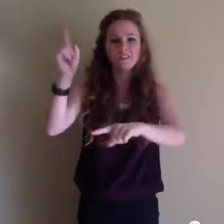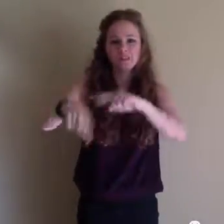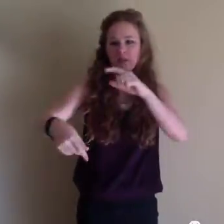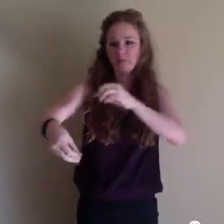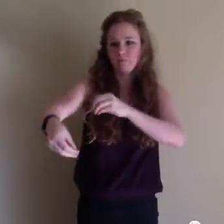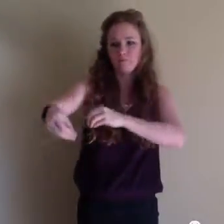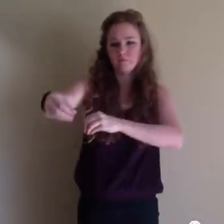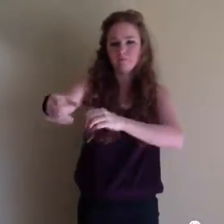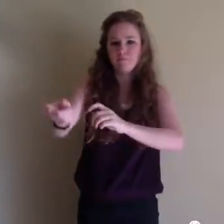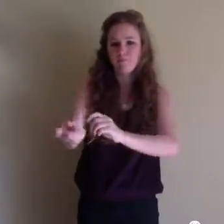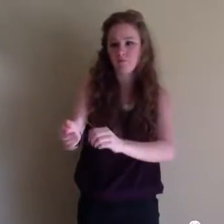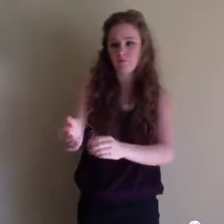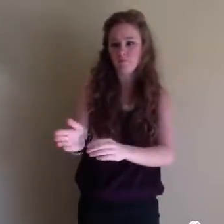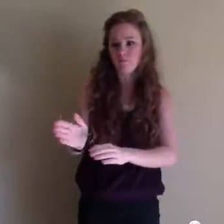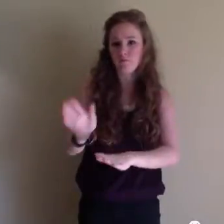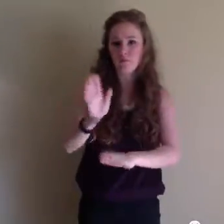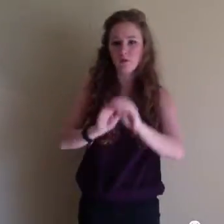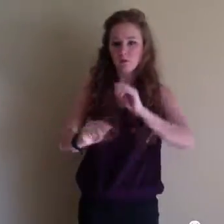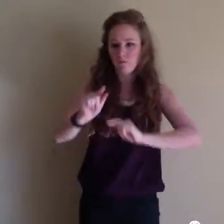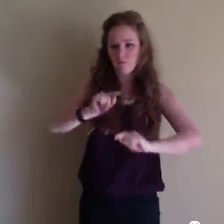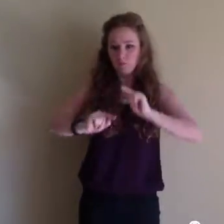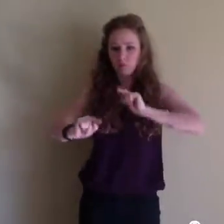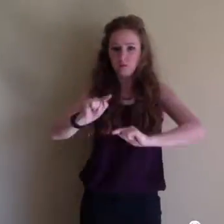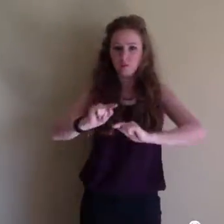After the war started, they can't go back.